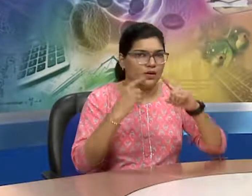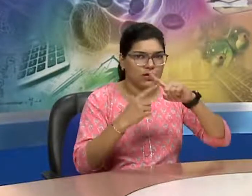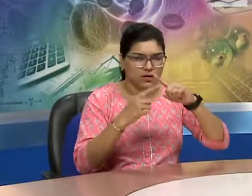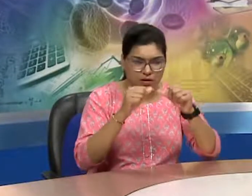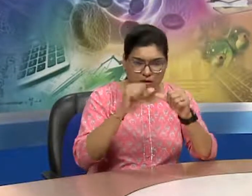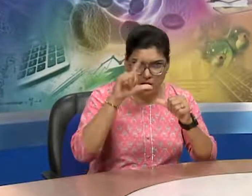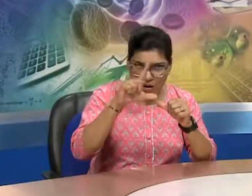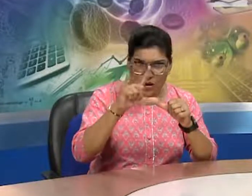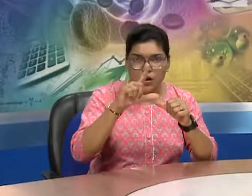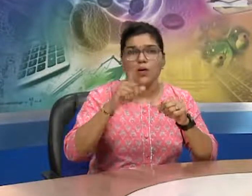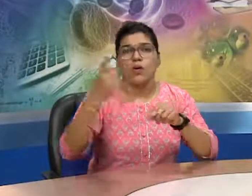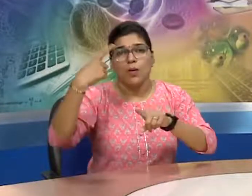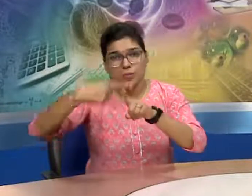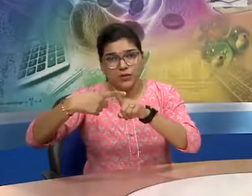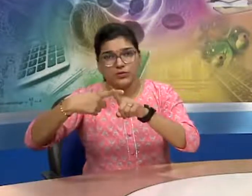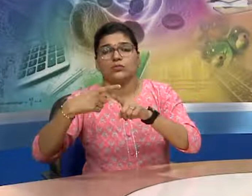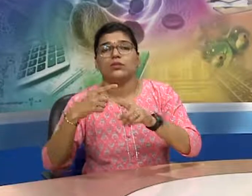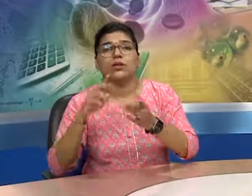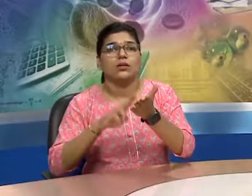we will be able to